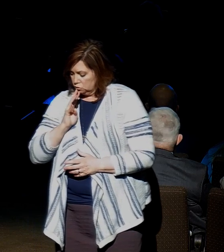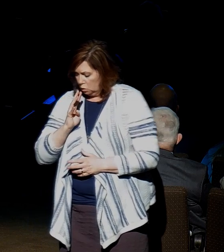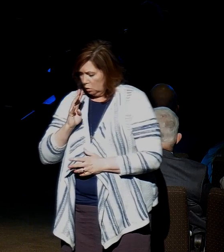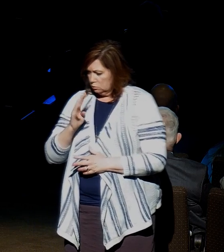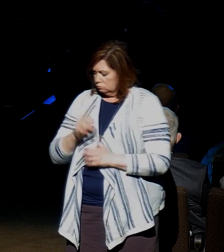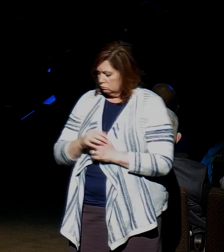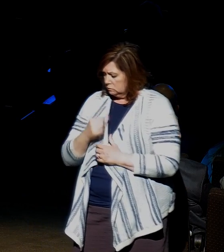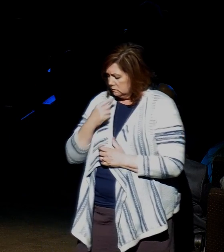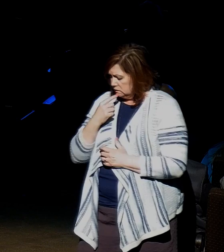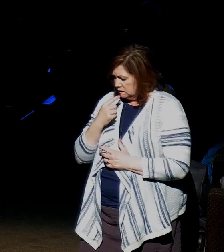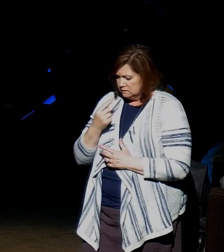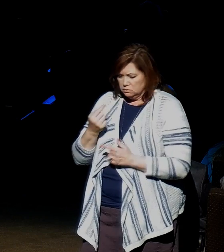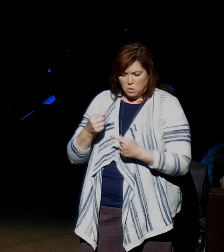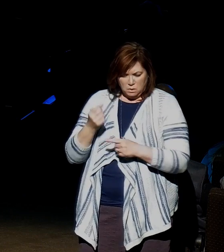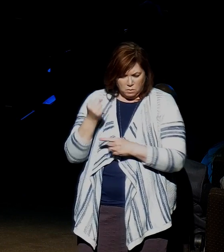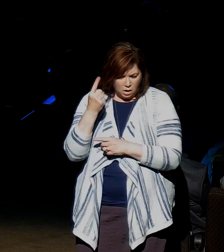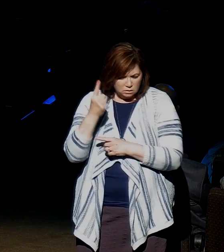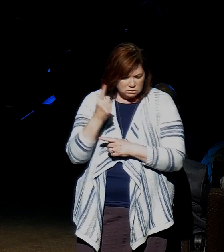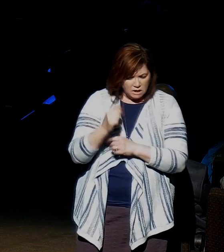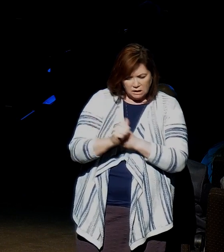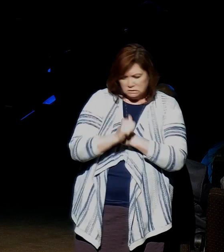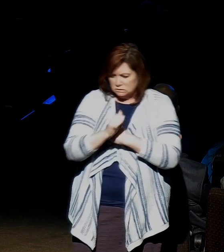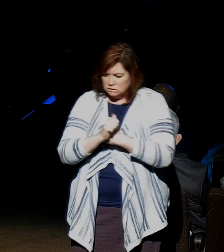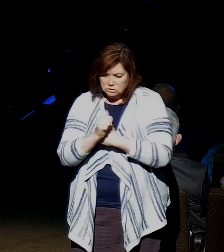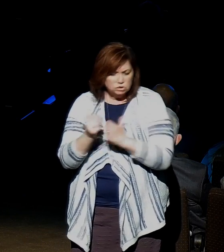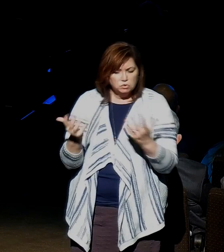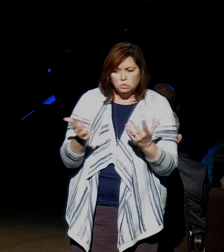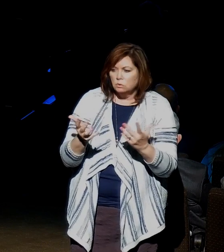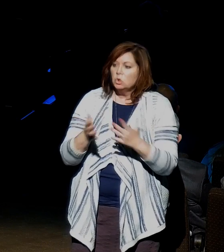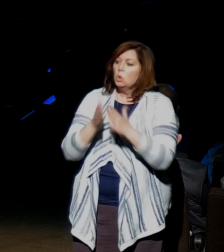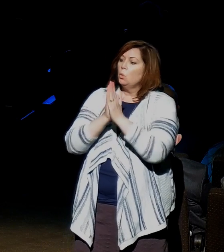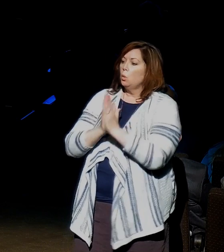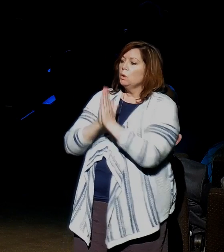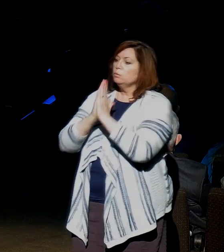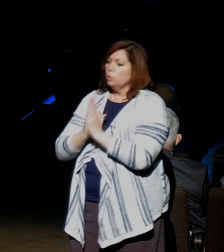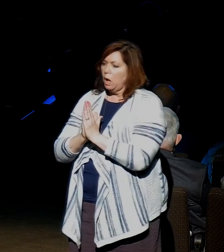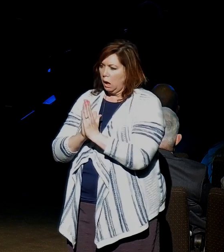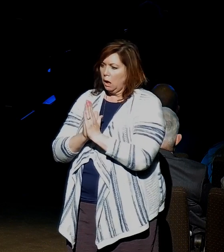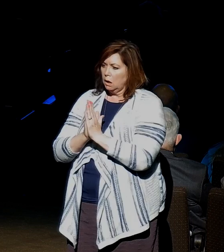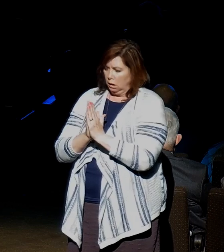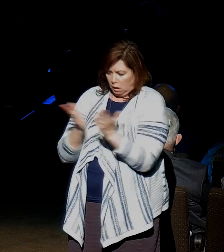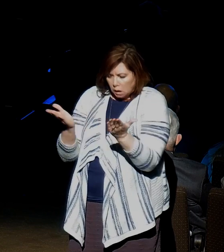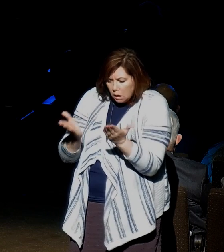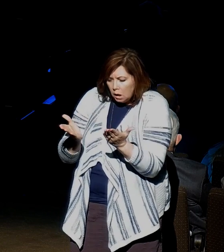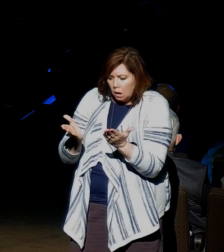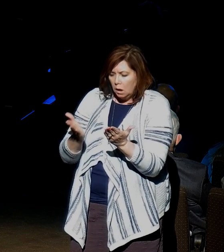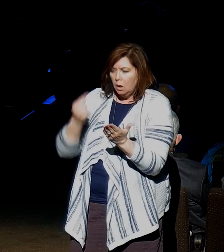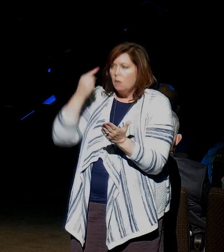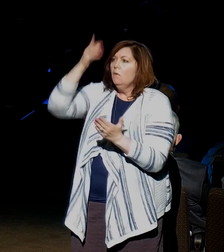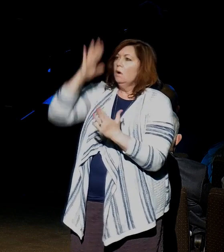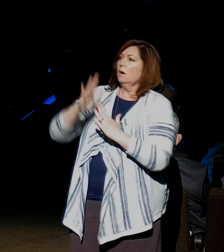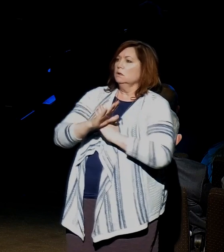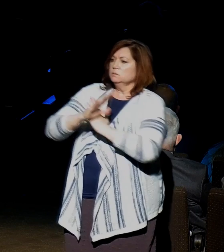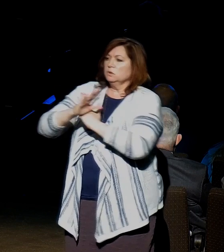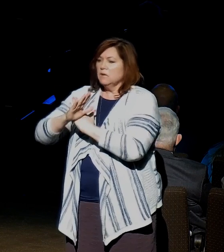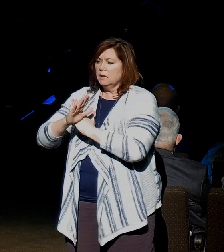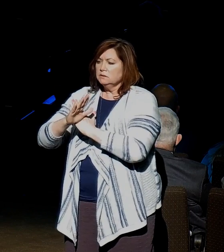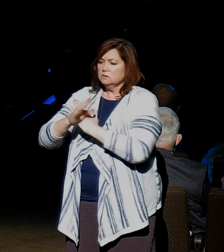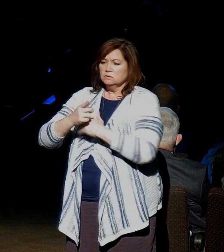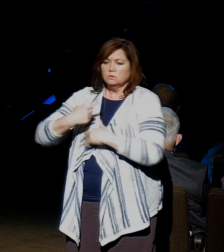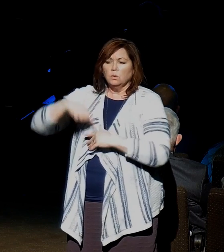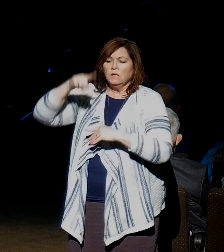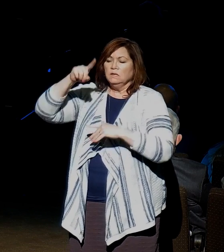danger, we had daily prayers in this room for divine protection. Have we now forgotten this powerful